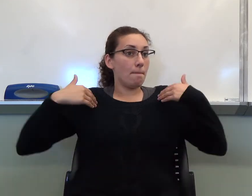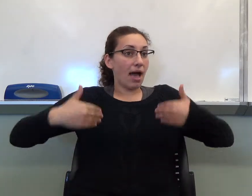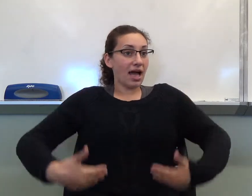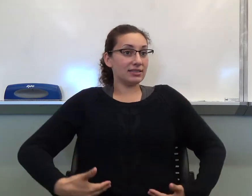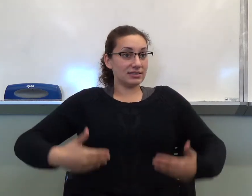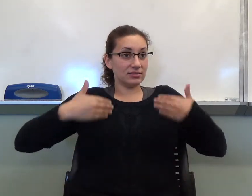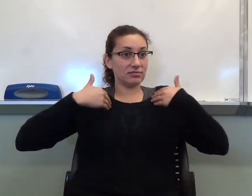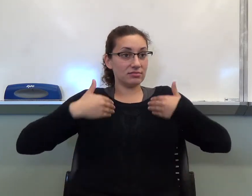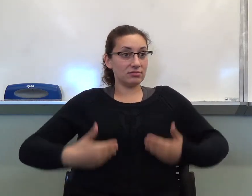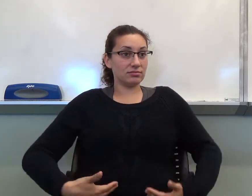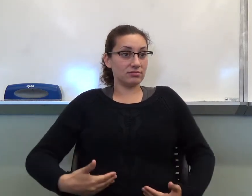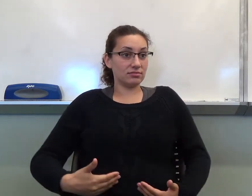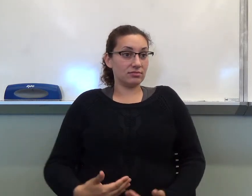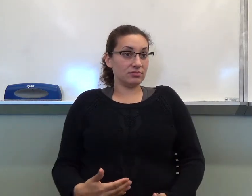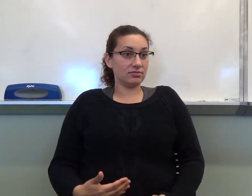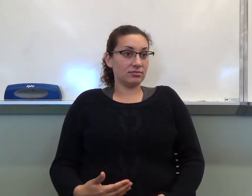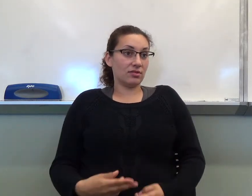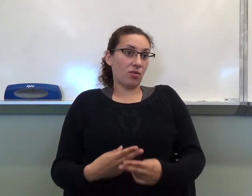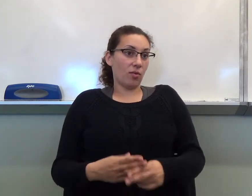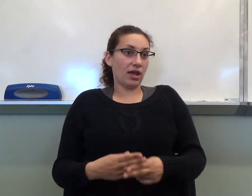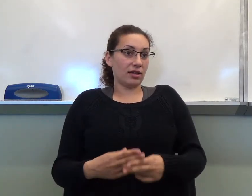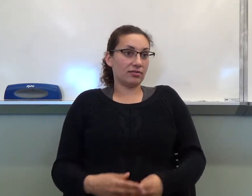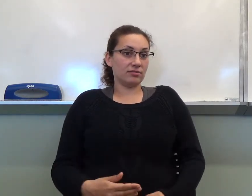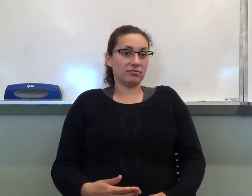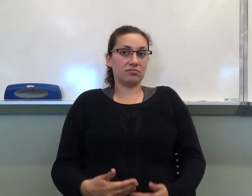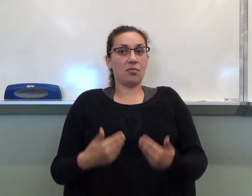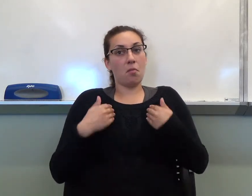Okay? The dosage is given 4 times a day.